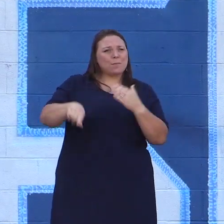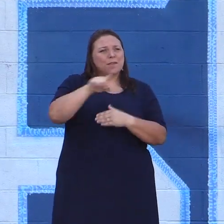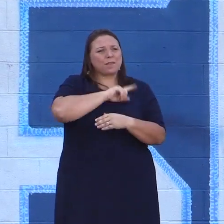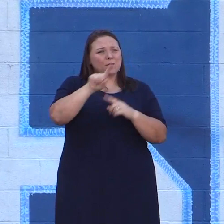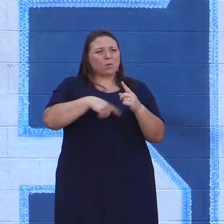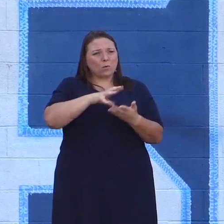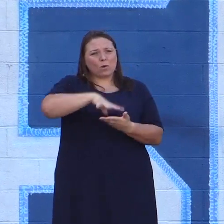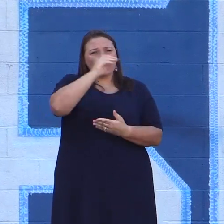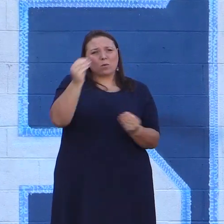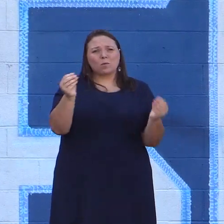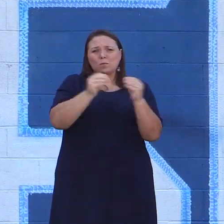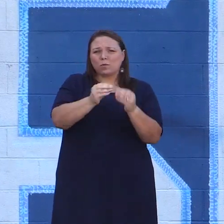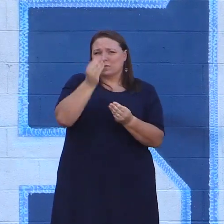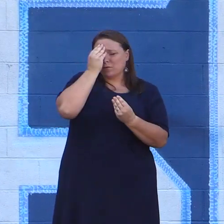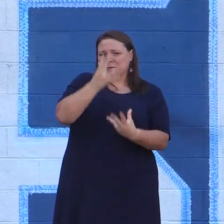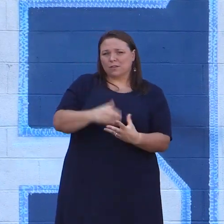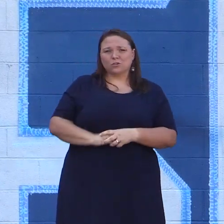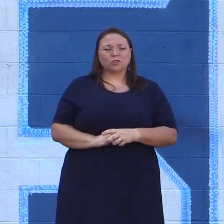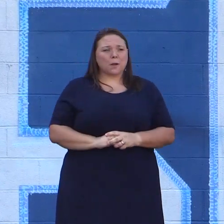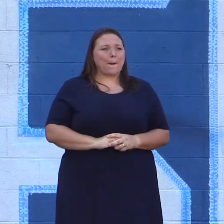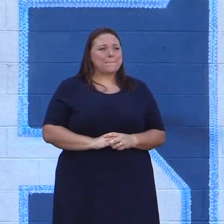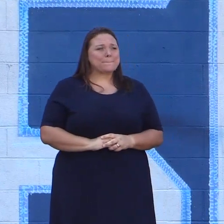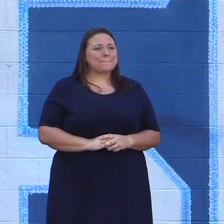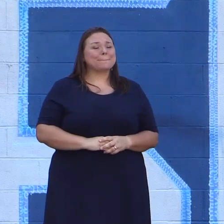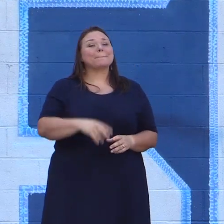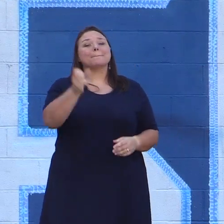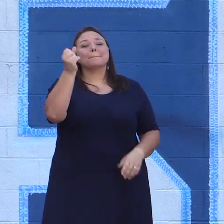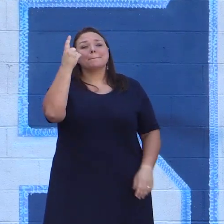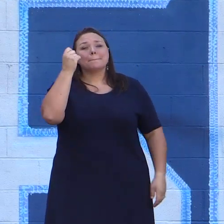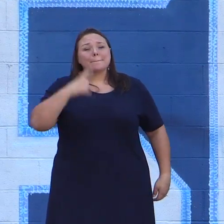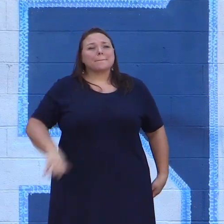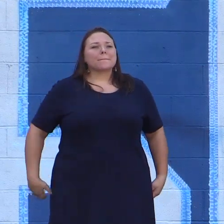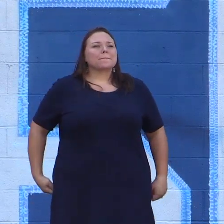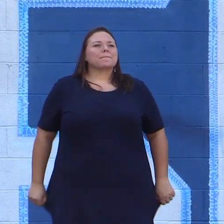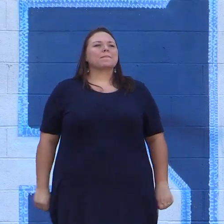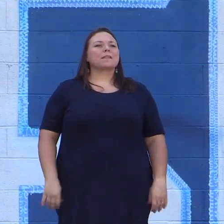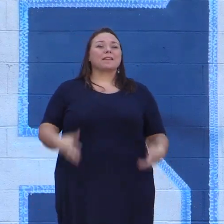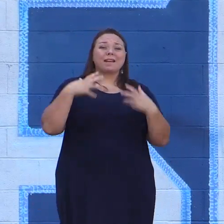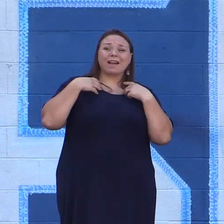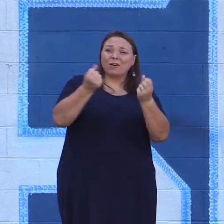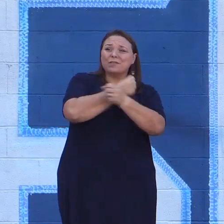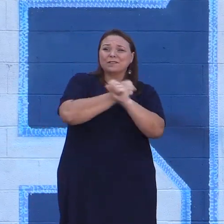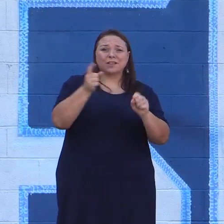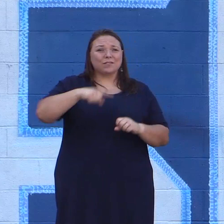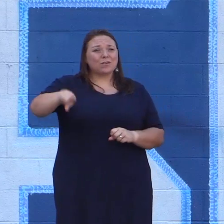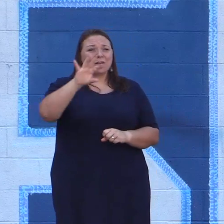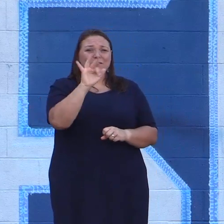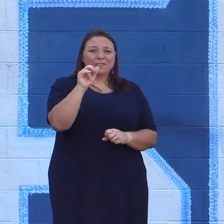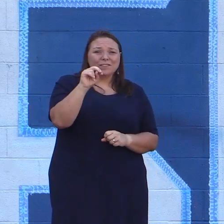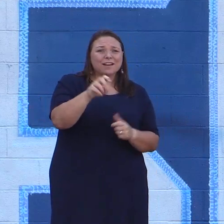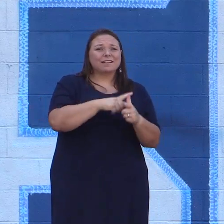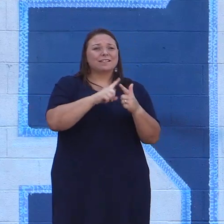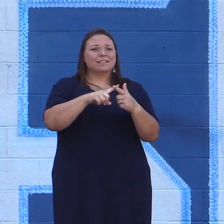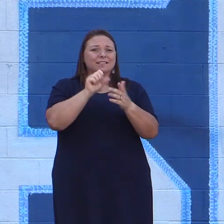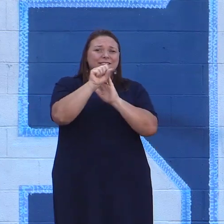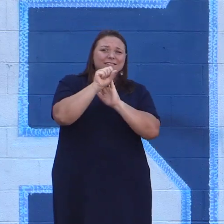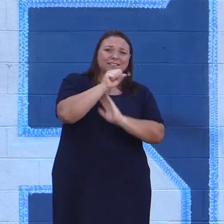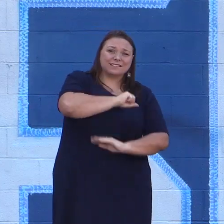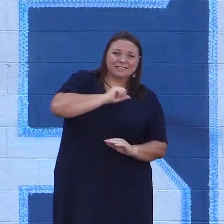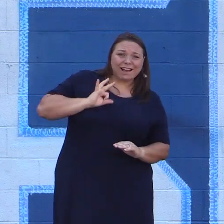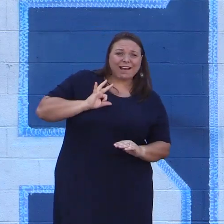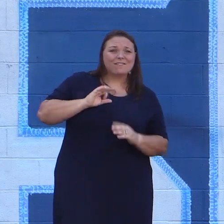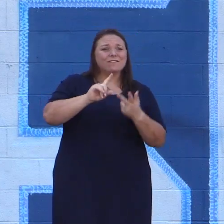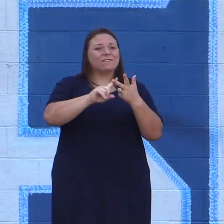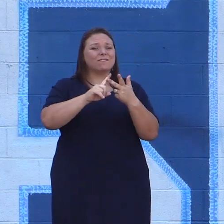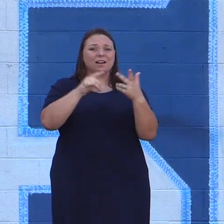more information. Let there be no doubt, the health and safety of our fans, staff, and players is and always will